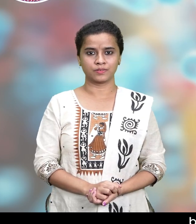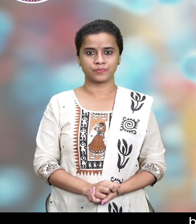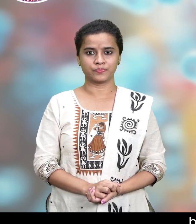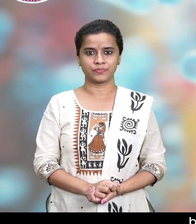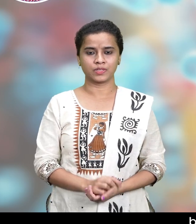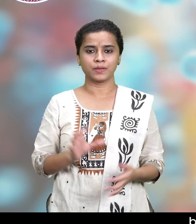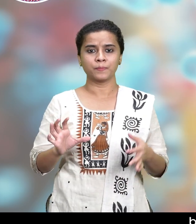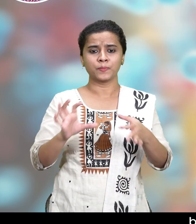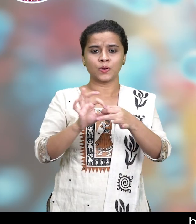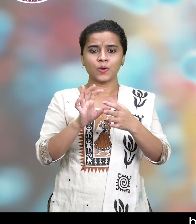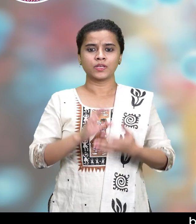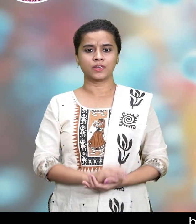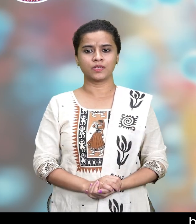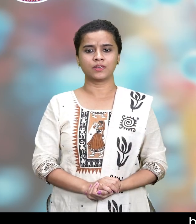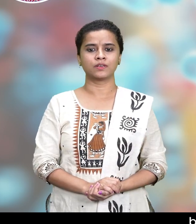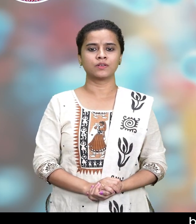belonging to the type